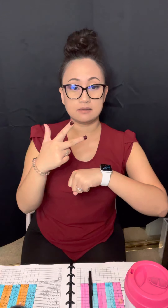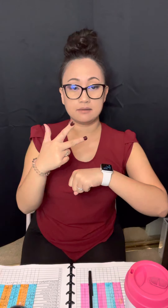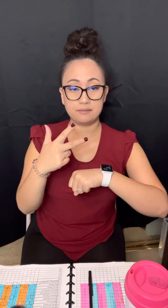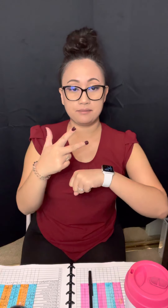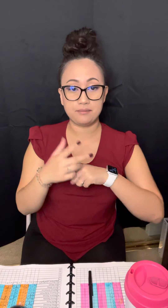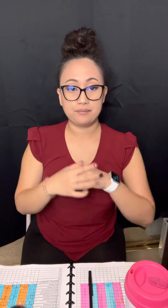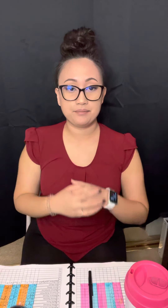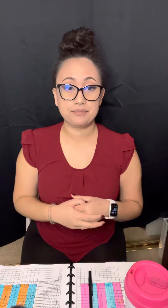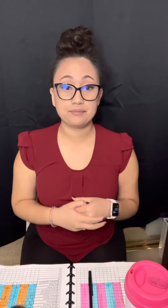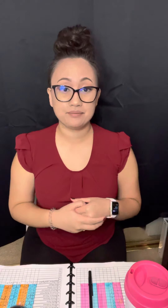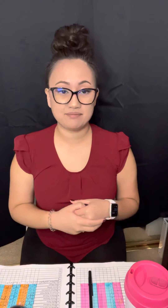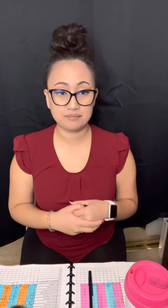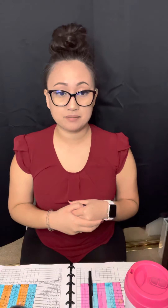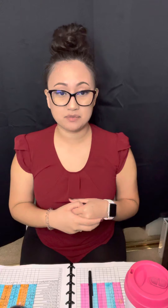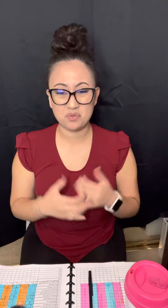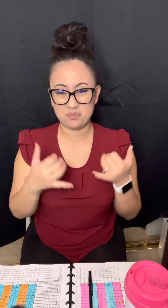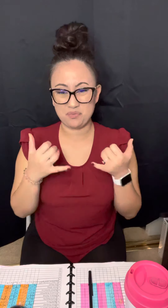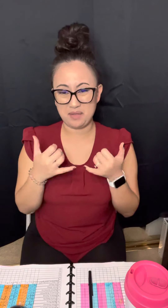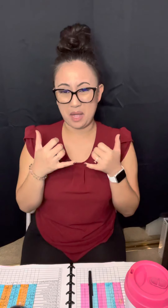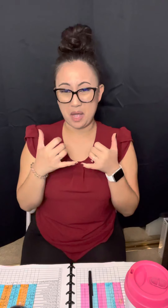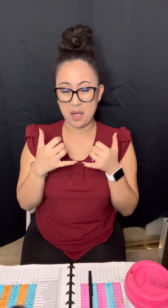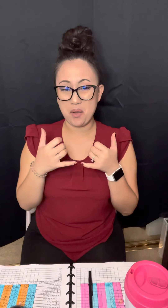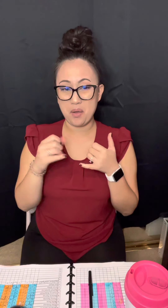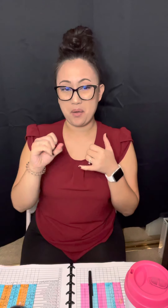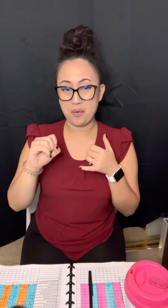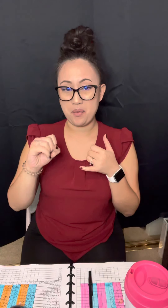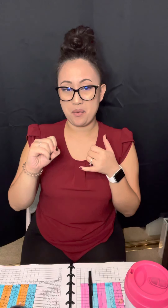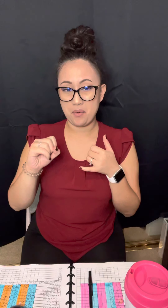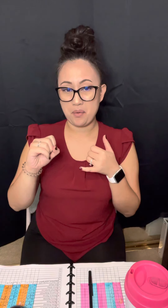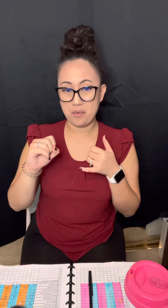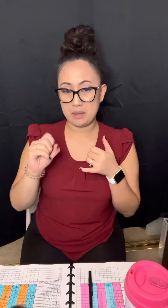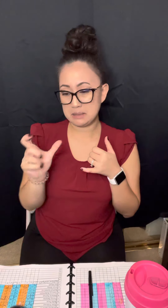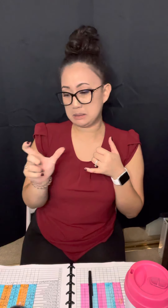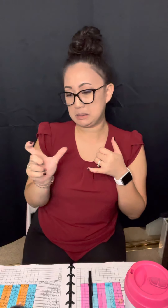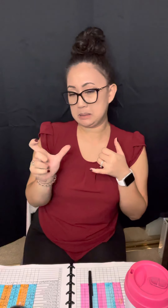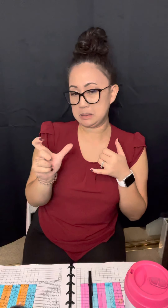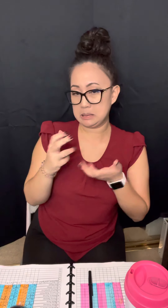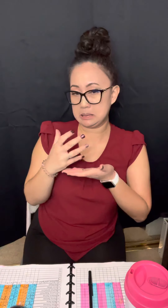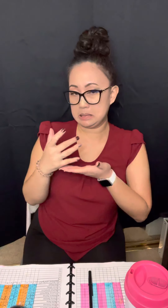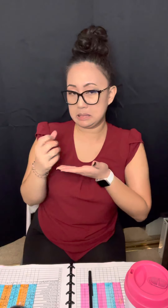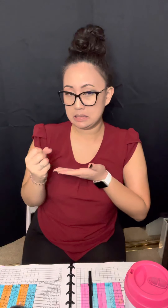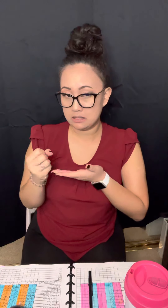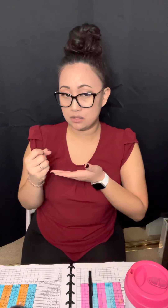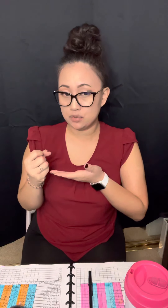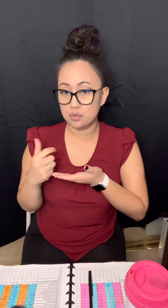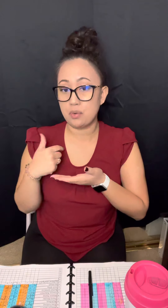because I'm running out of space, I'm just going to write the number 3 times.